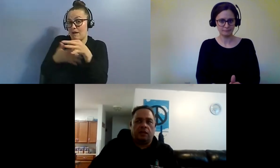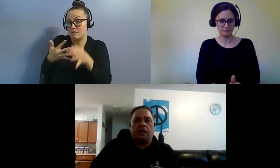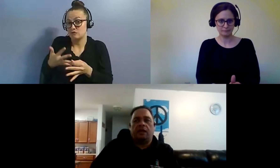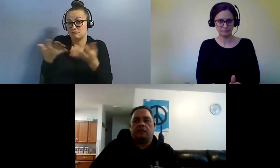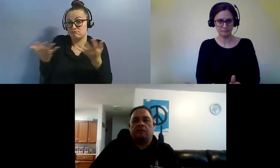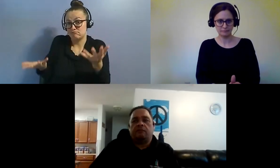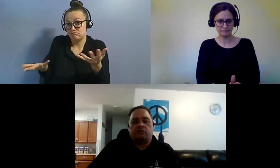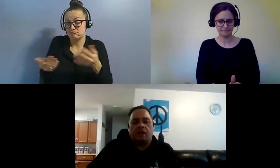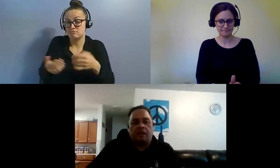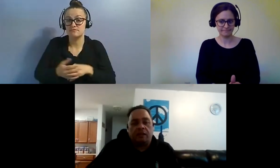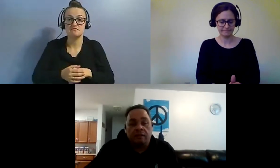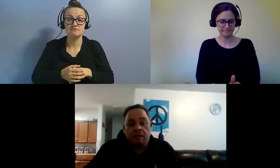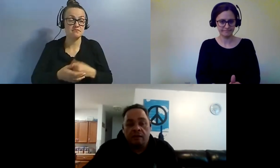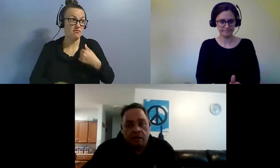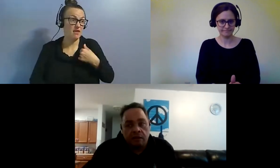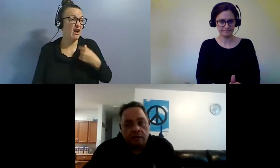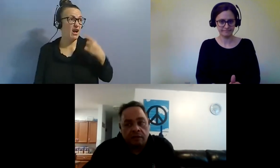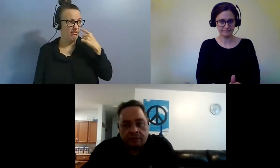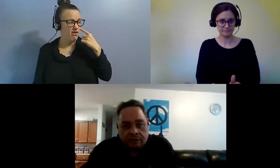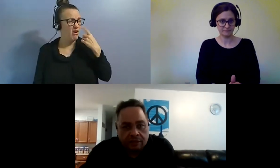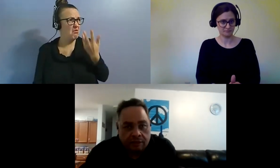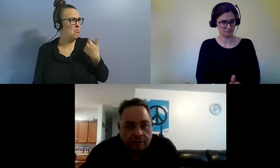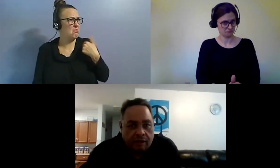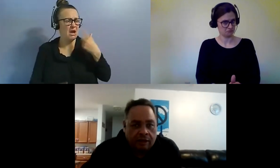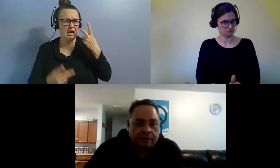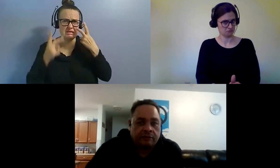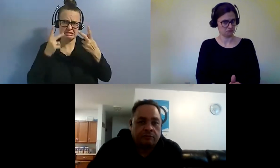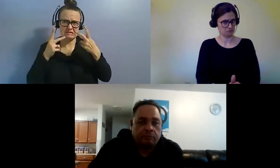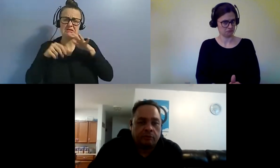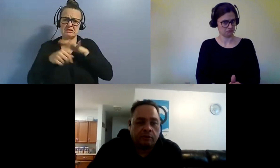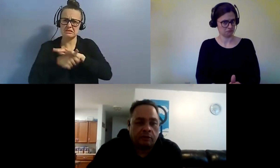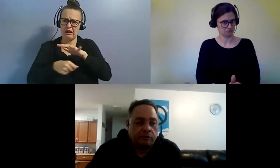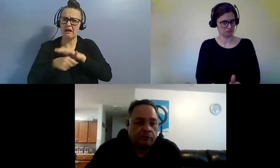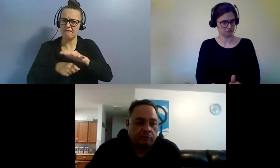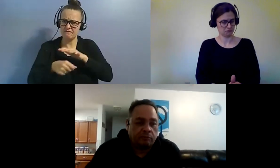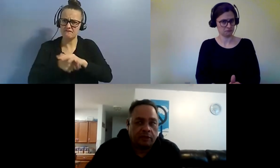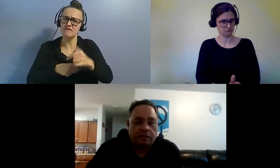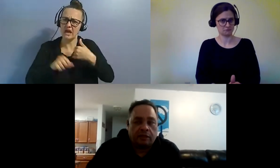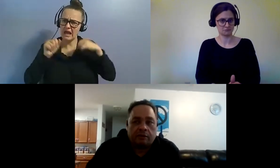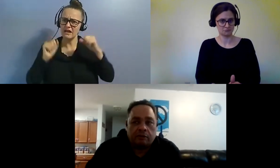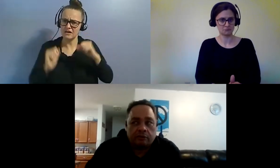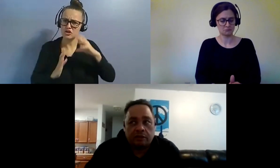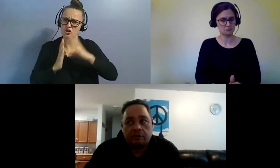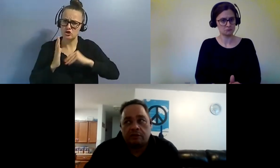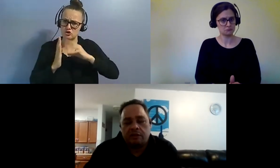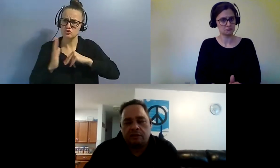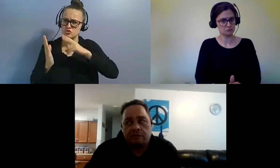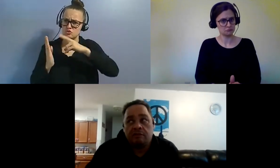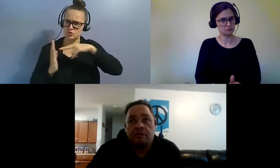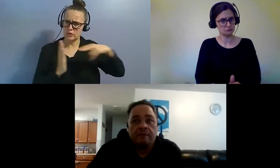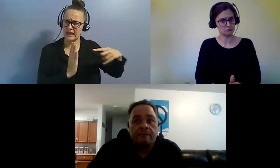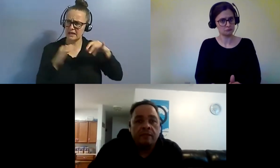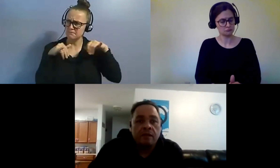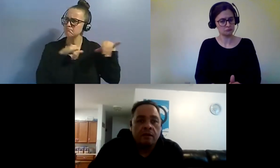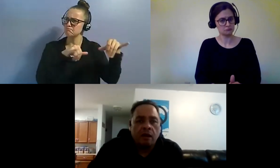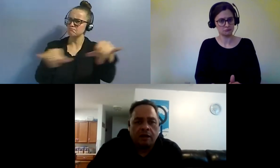personally that I had enough sight that I could learn to read like all the other